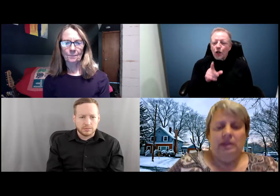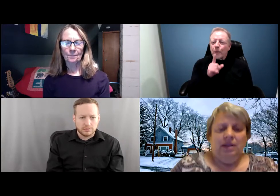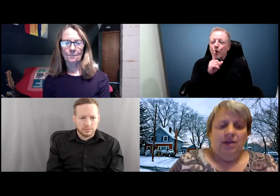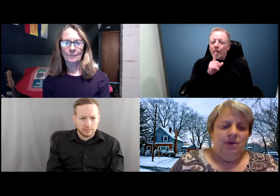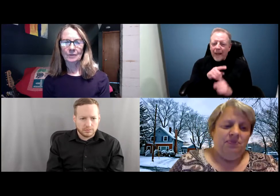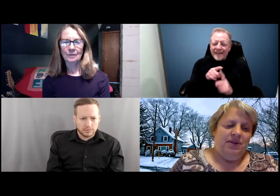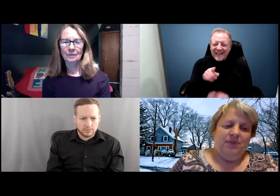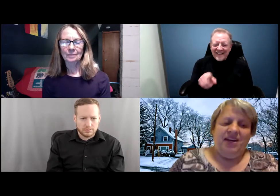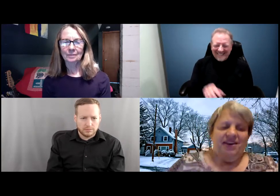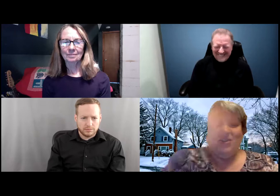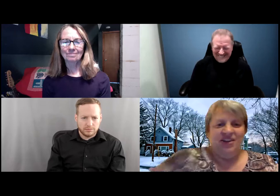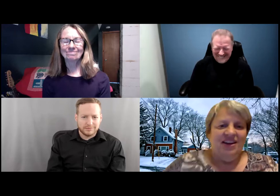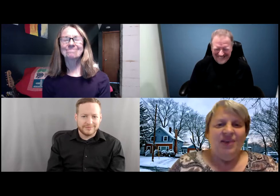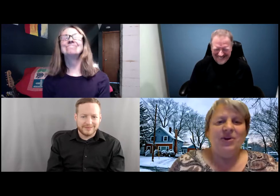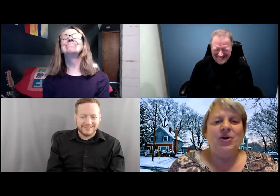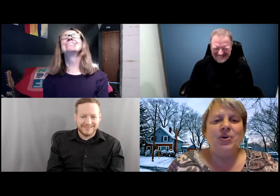You're muted, Betsy.